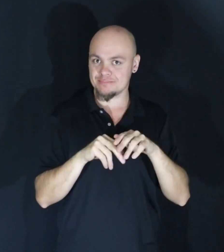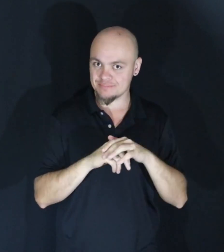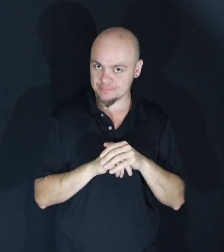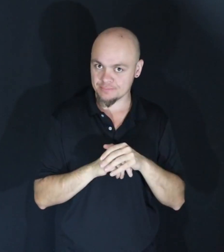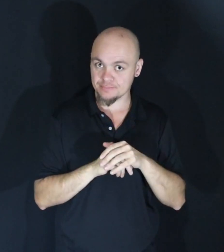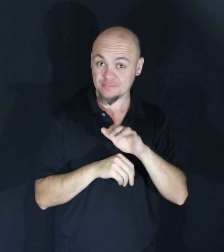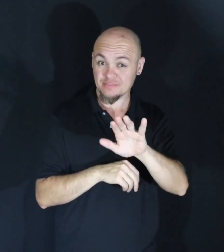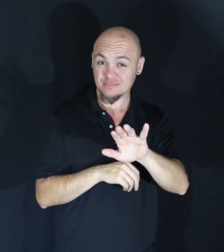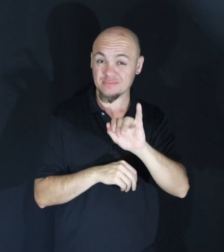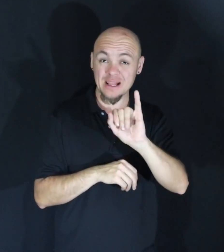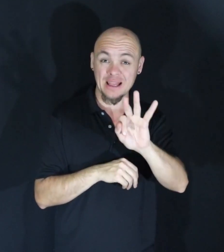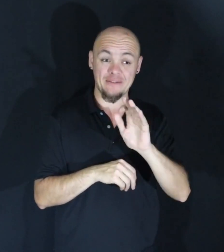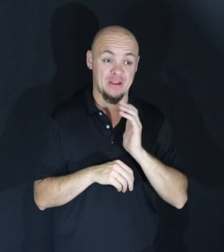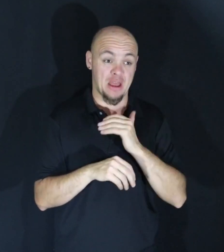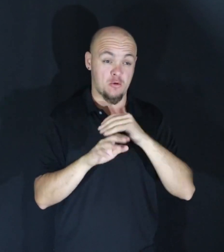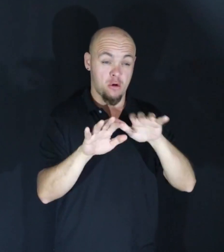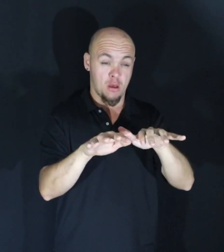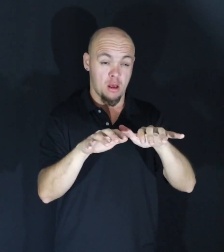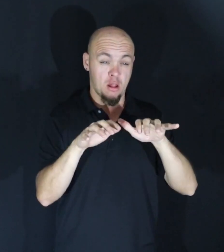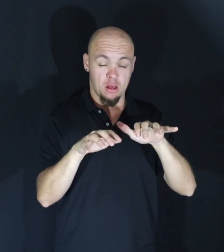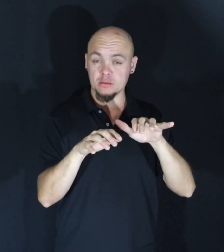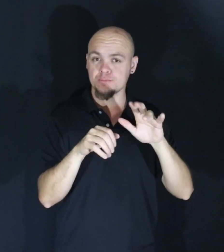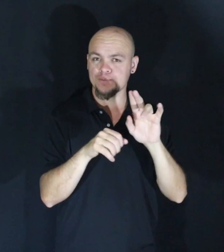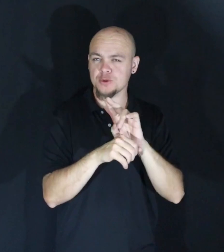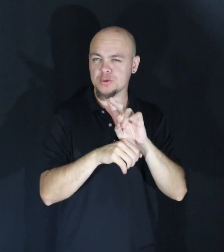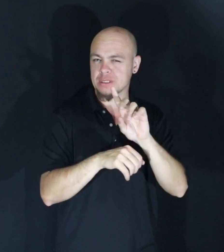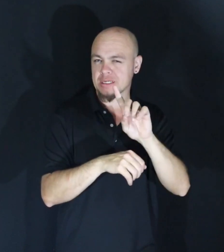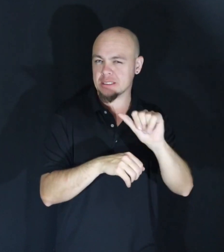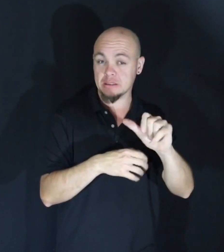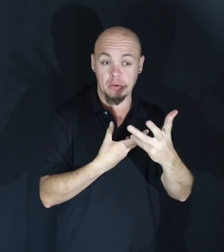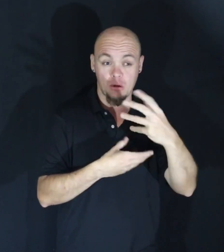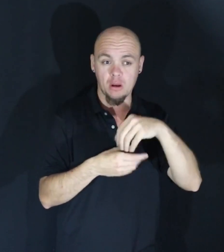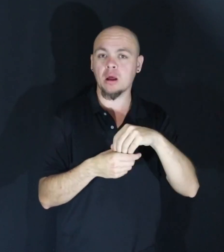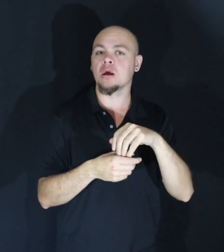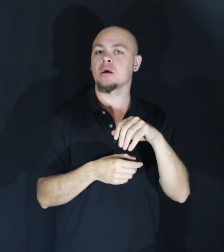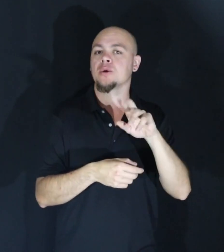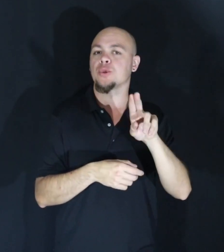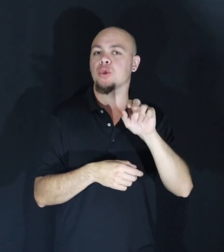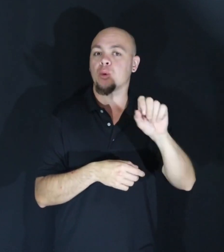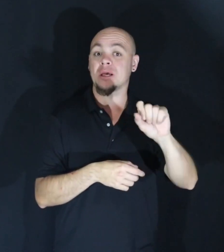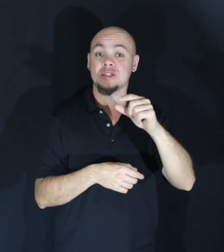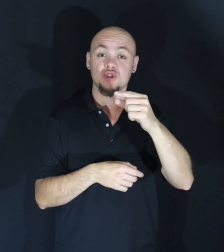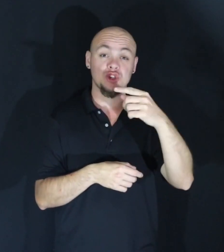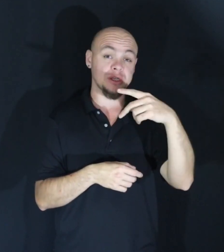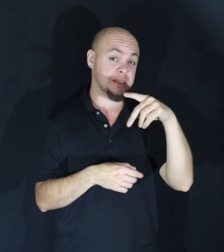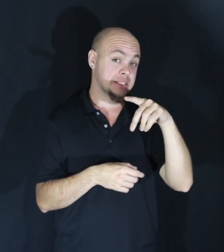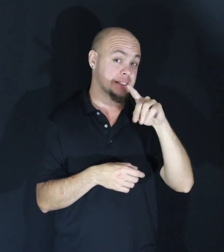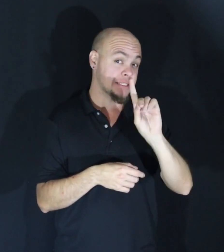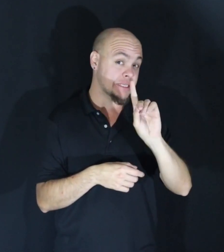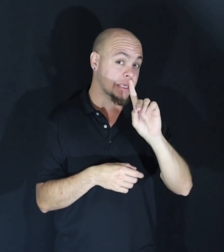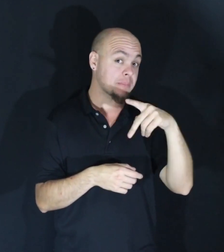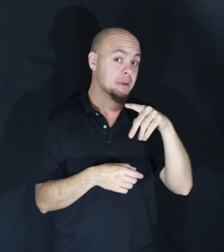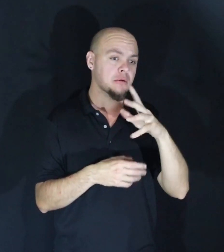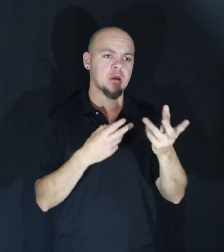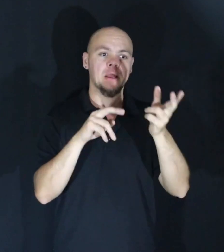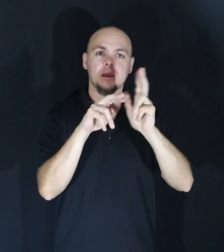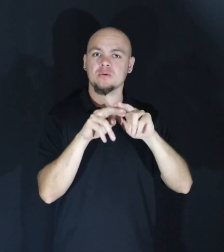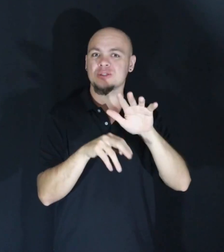And if we employed our population with disabilities, our US GDP could go up by $25 billion.